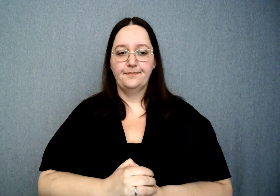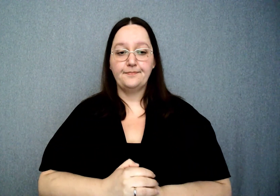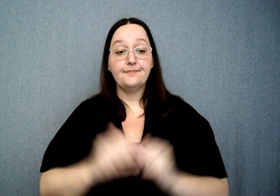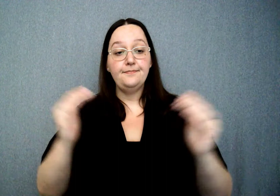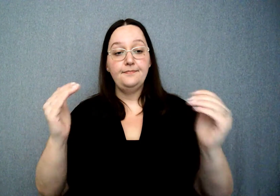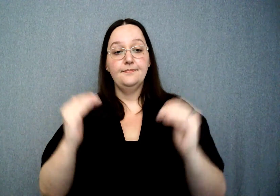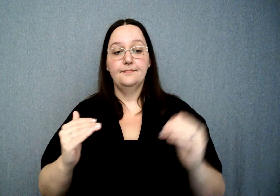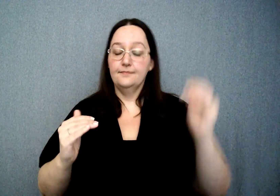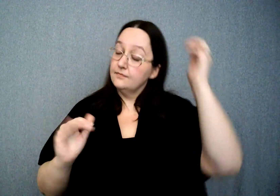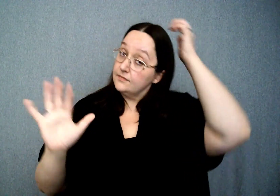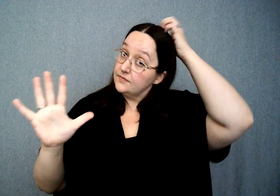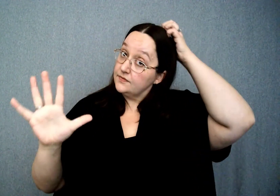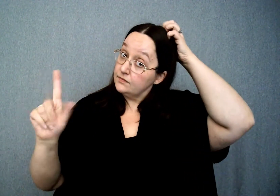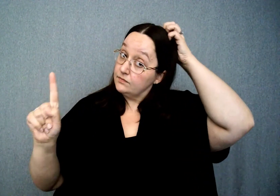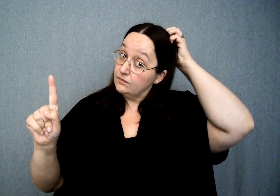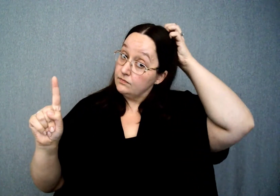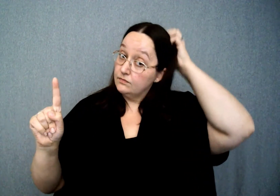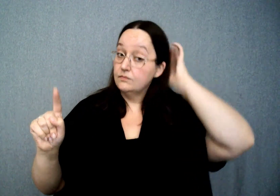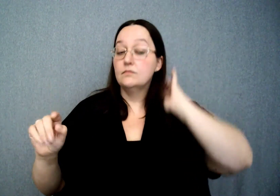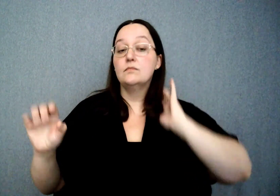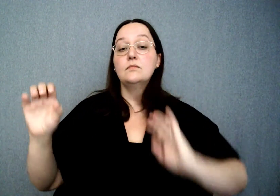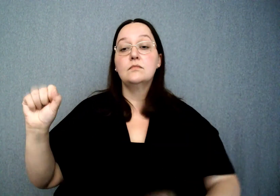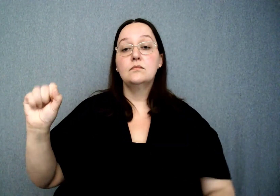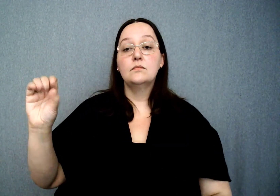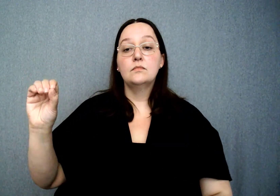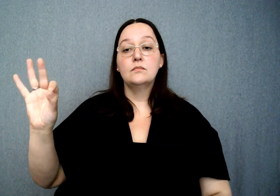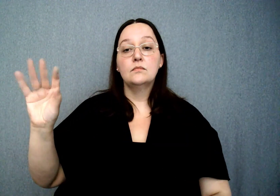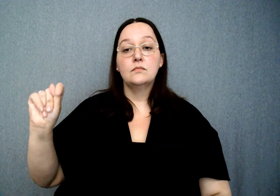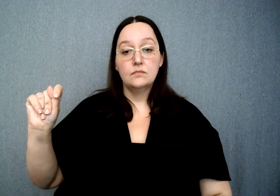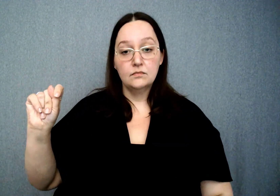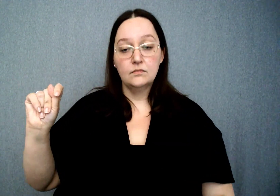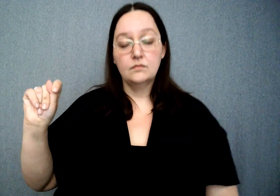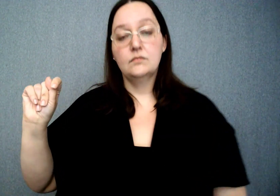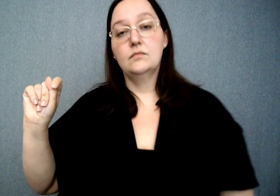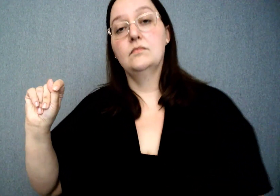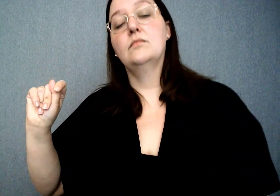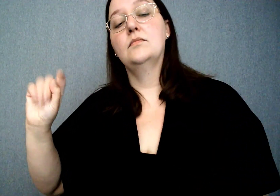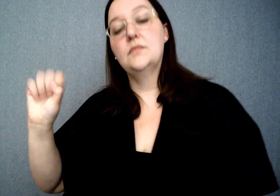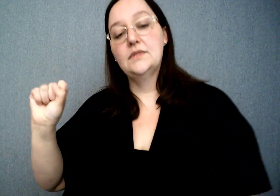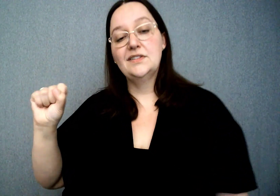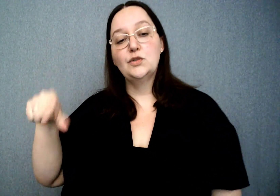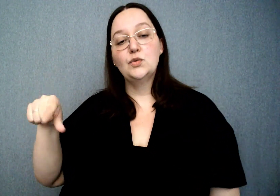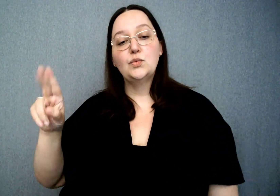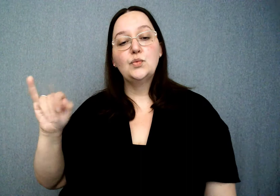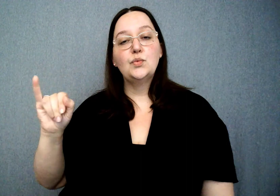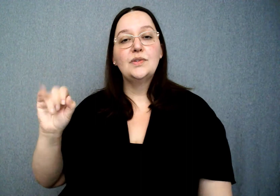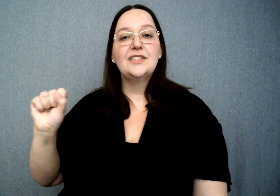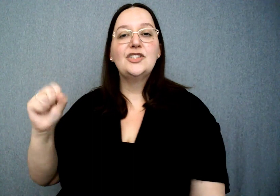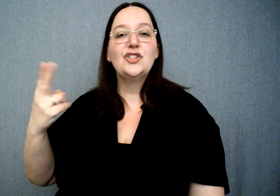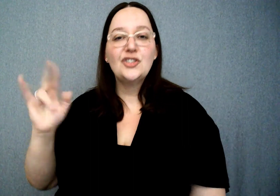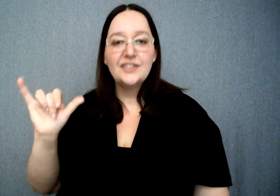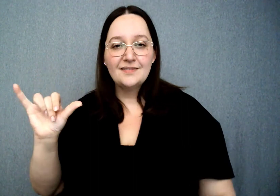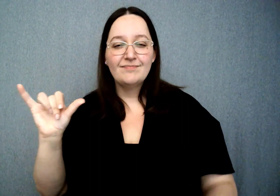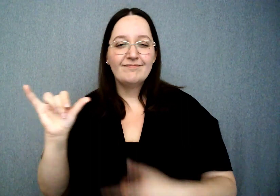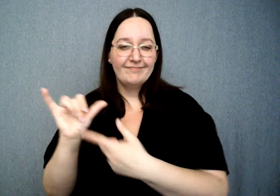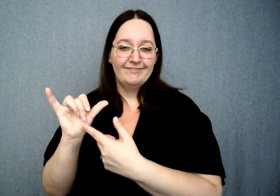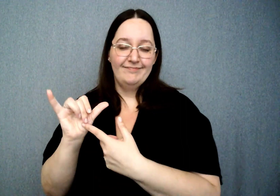That is the same rule for all the other ones I mentioned before. 51, soft. Same sign for squishy.